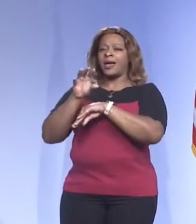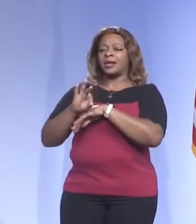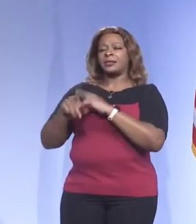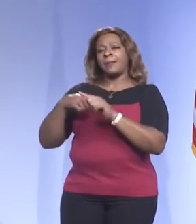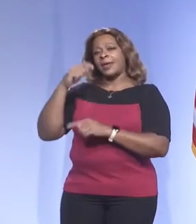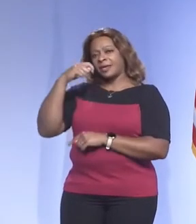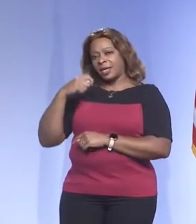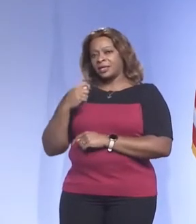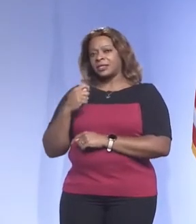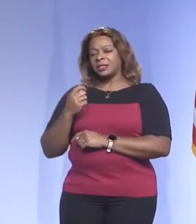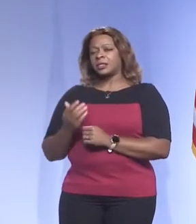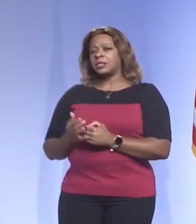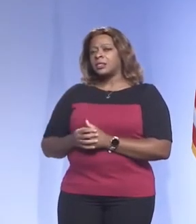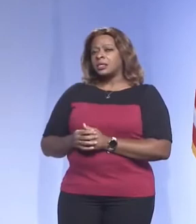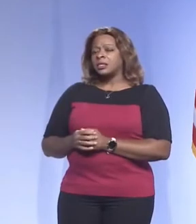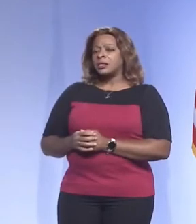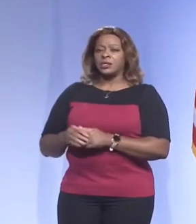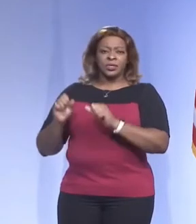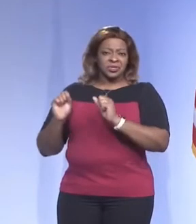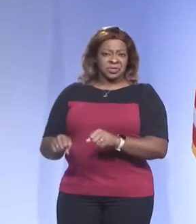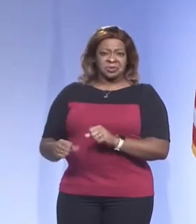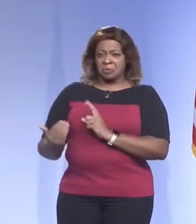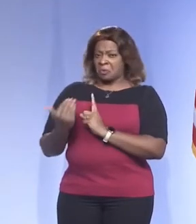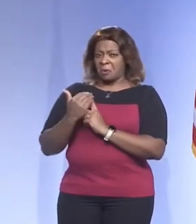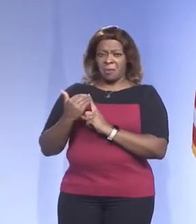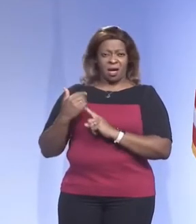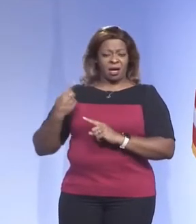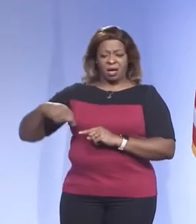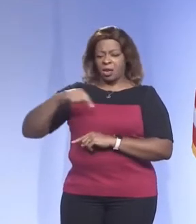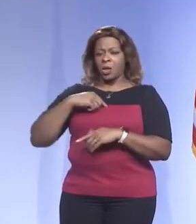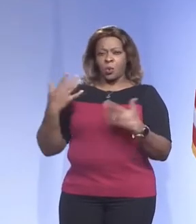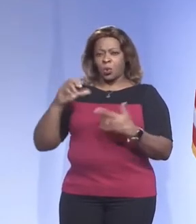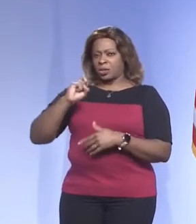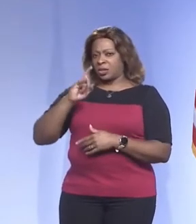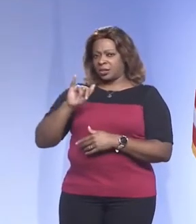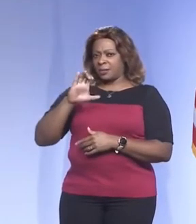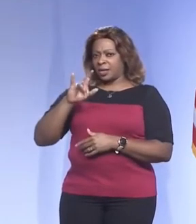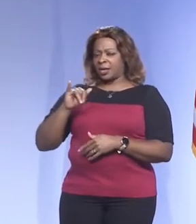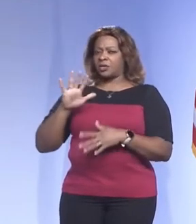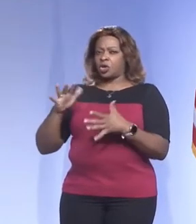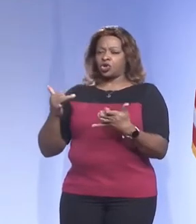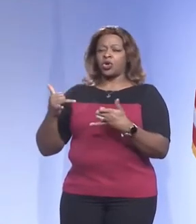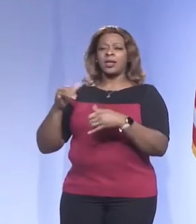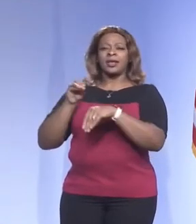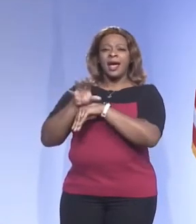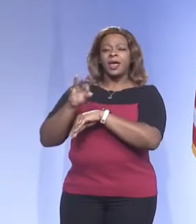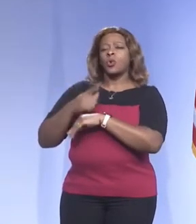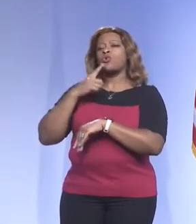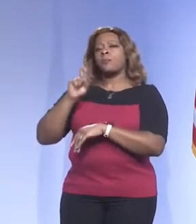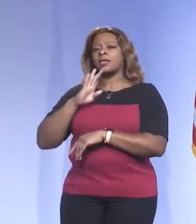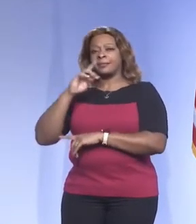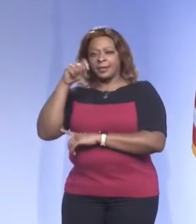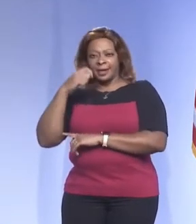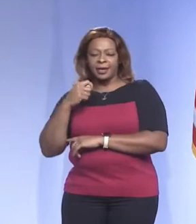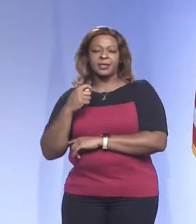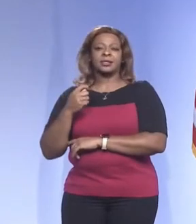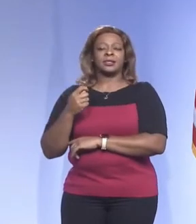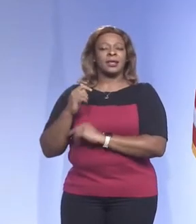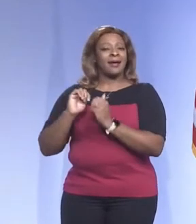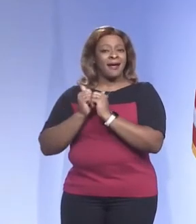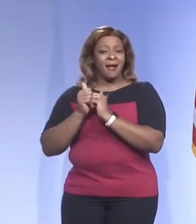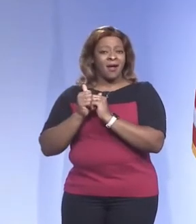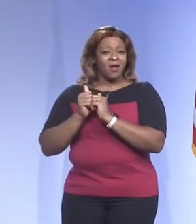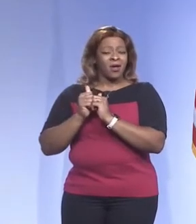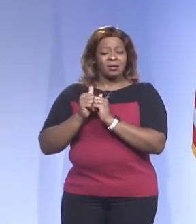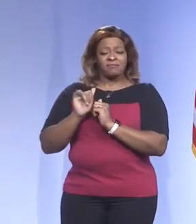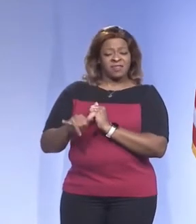testing. Could you remind us, what is Shelby County's current guidance on who should be tested? How